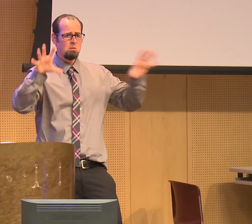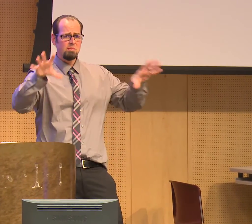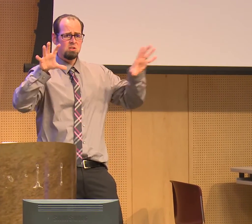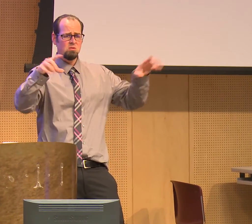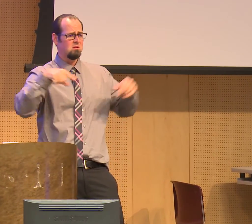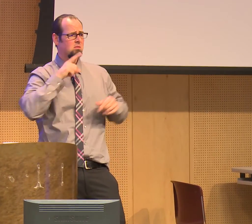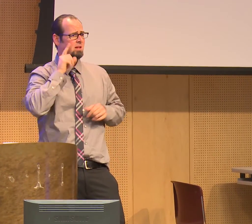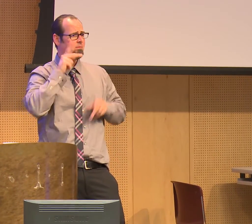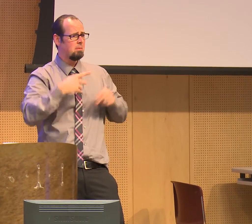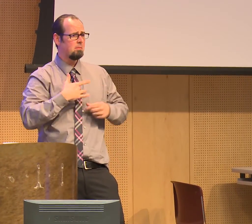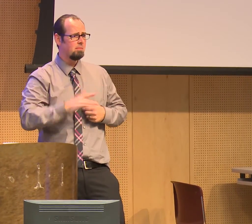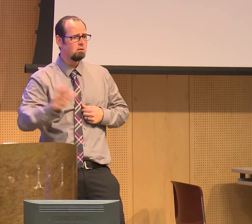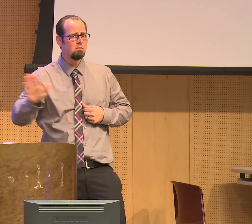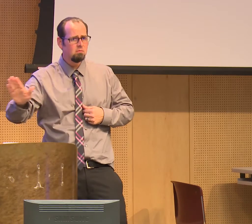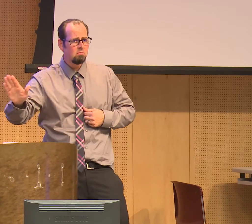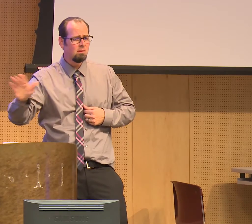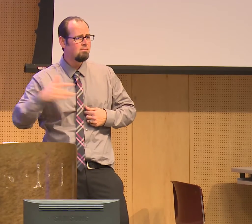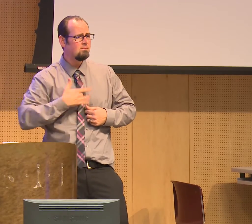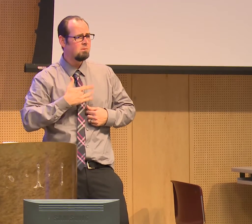consider music. You can feel the beat in the music.